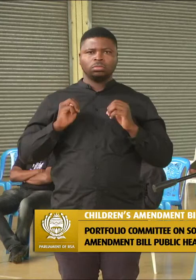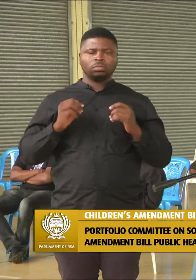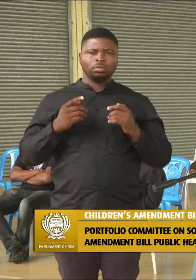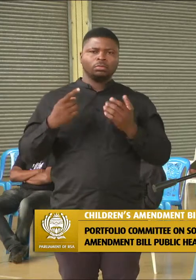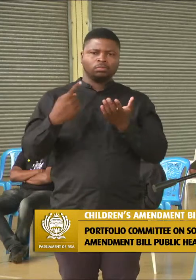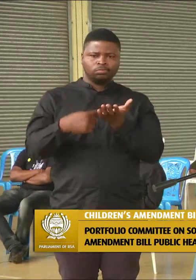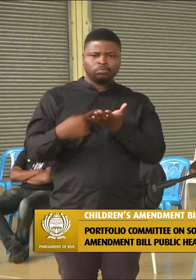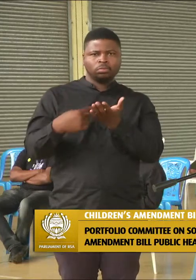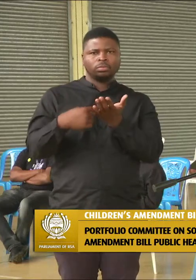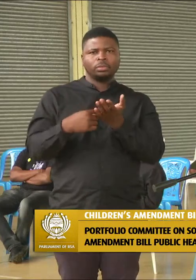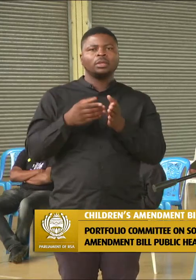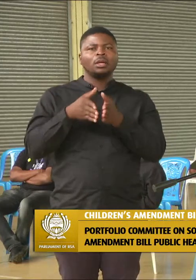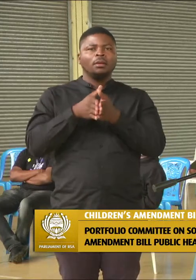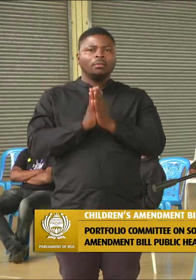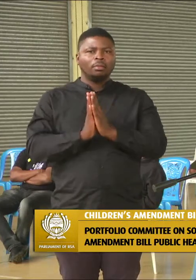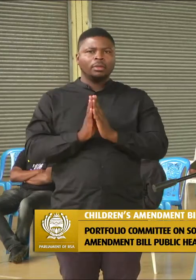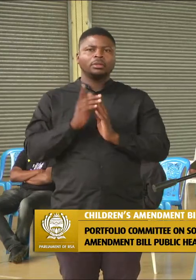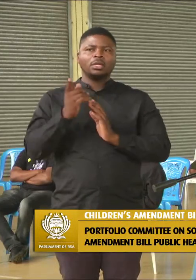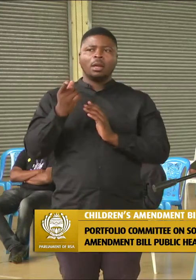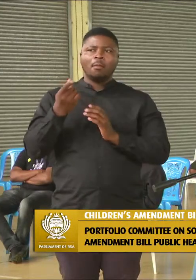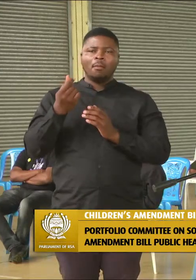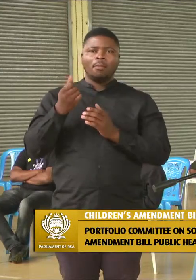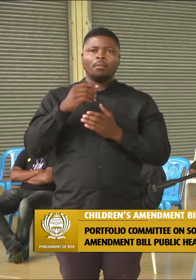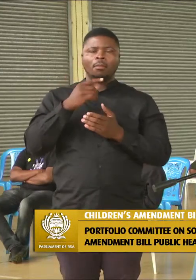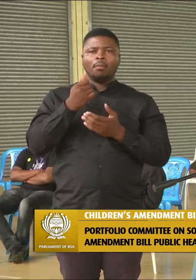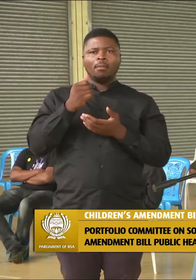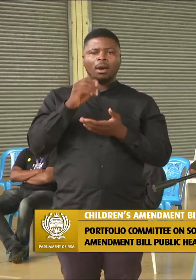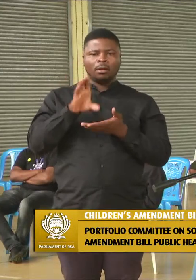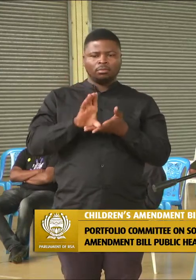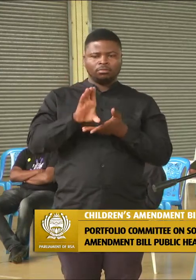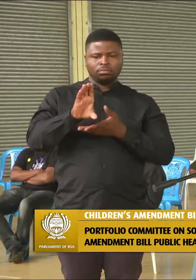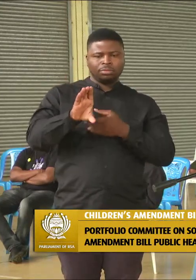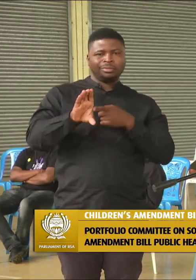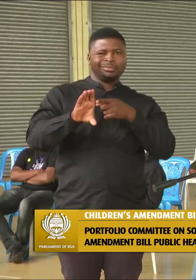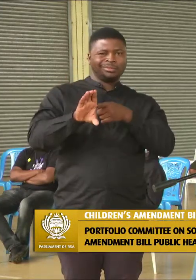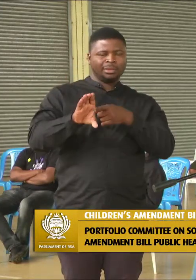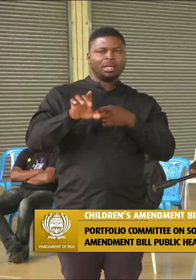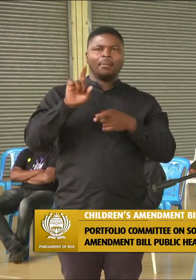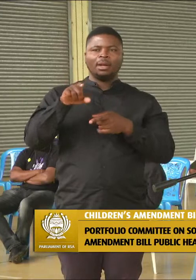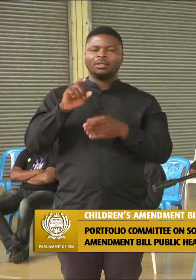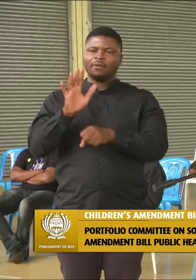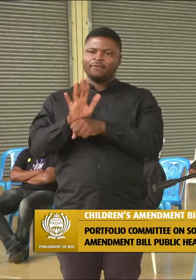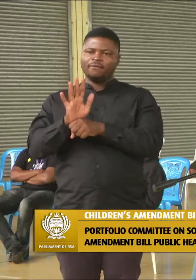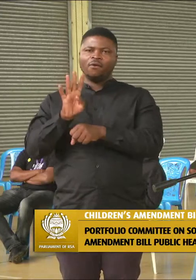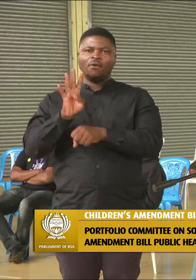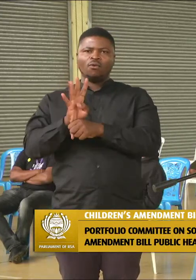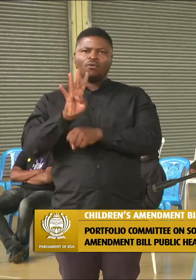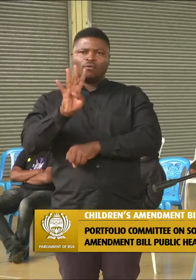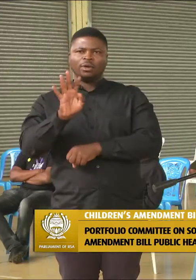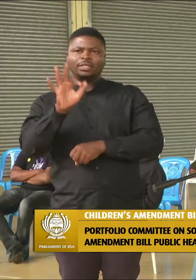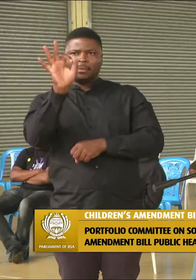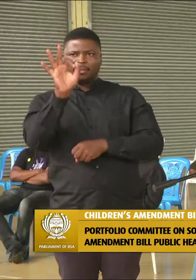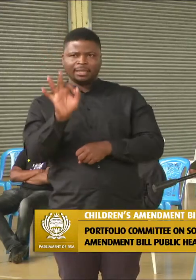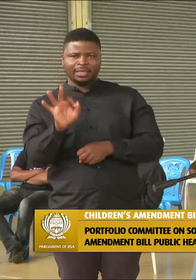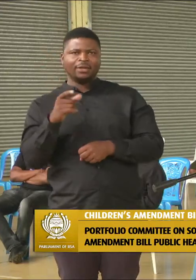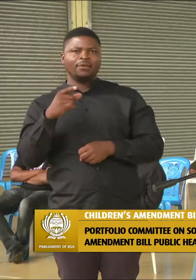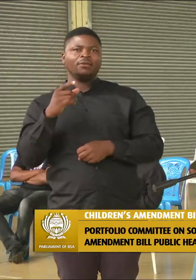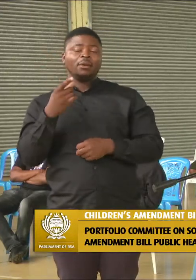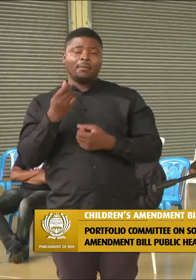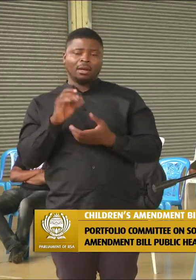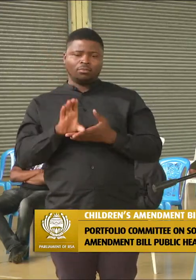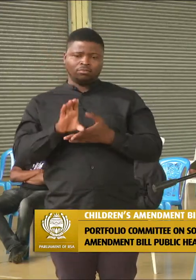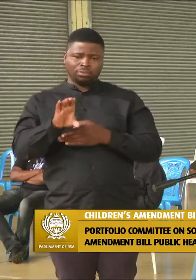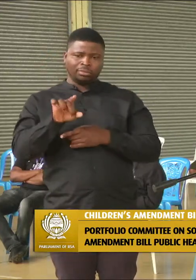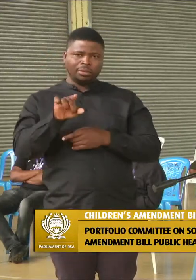centers to utilize the 40% that is intended for food for the procurement of